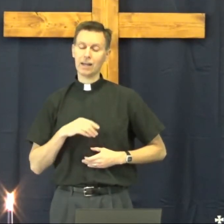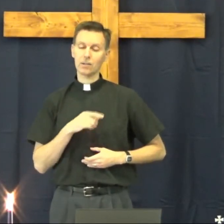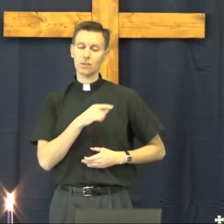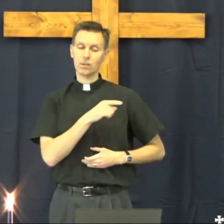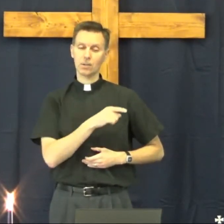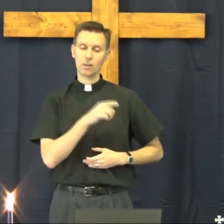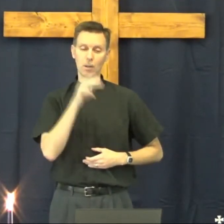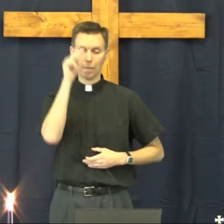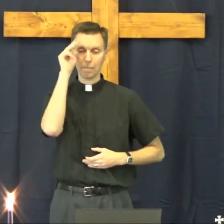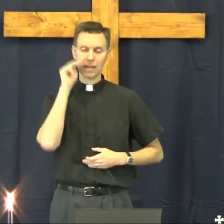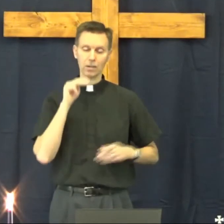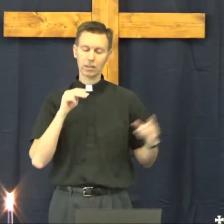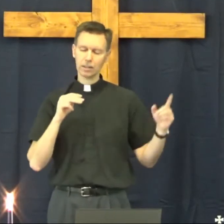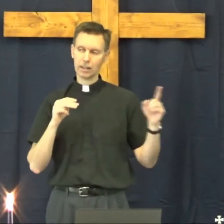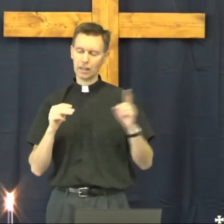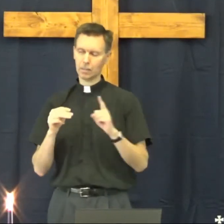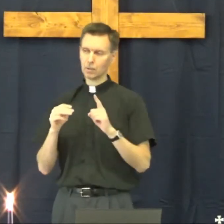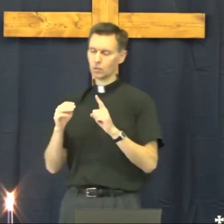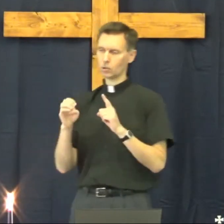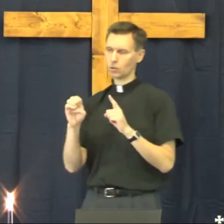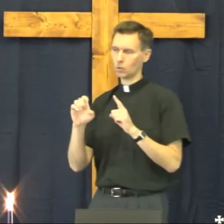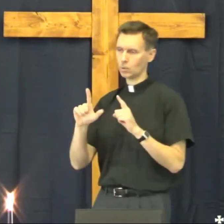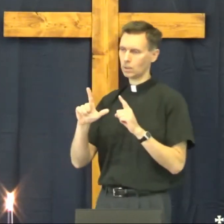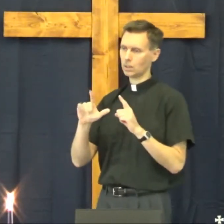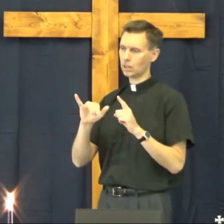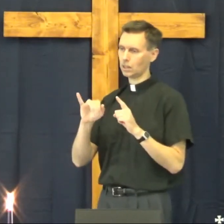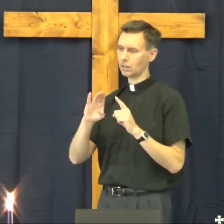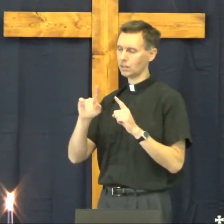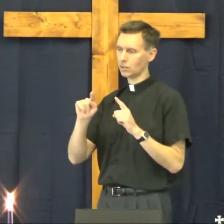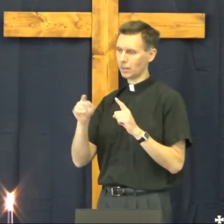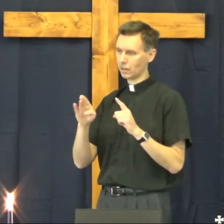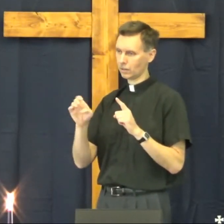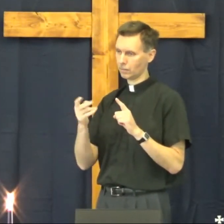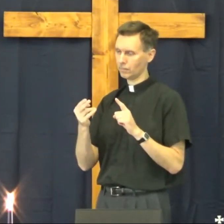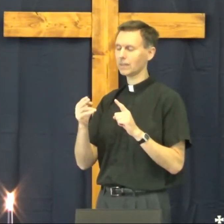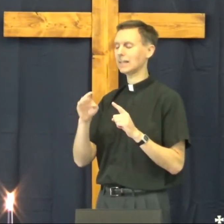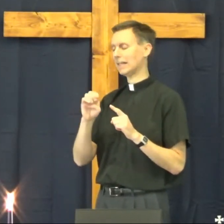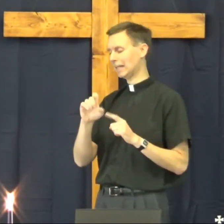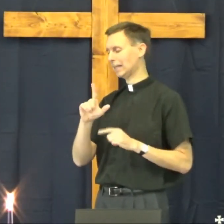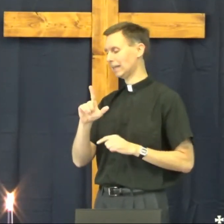And Mary came to Elizabeth